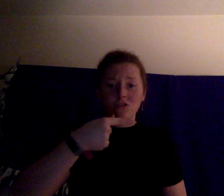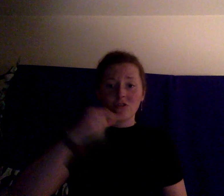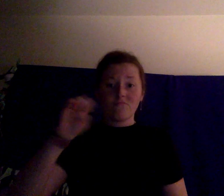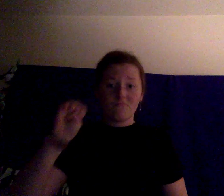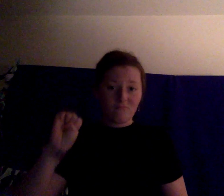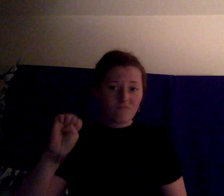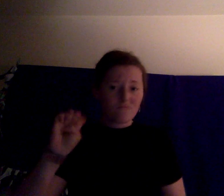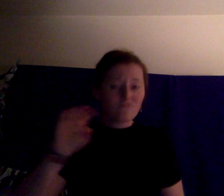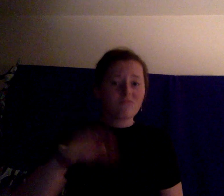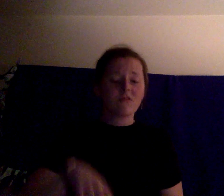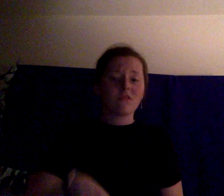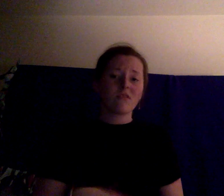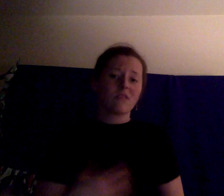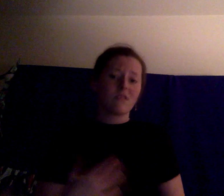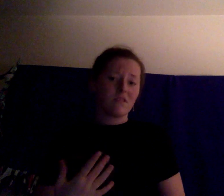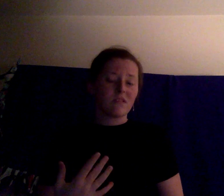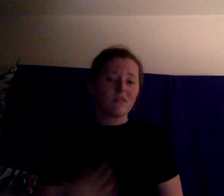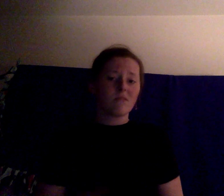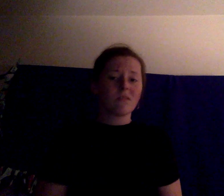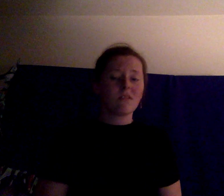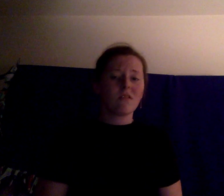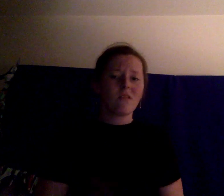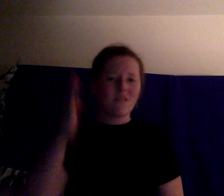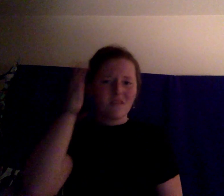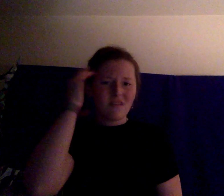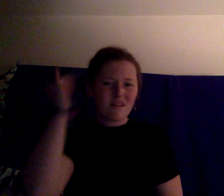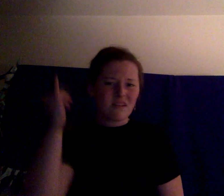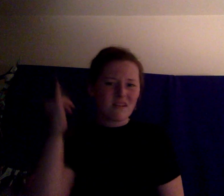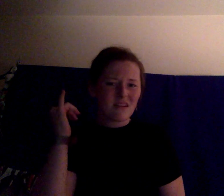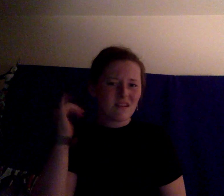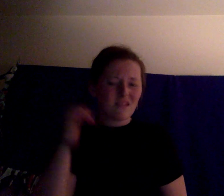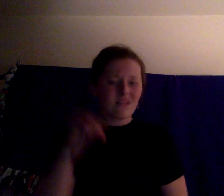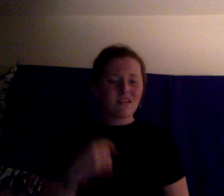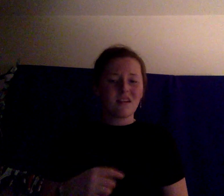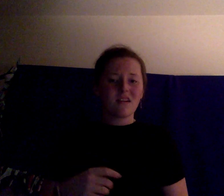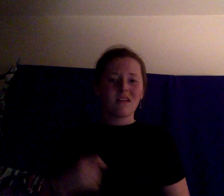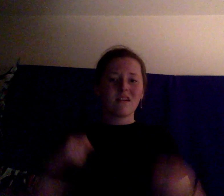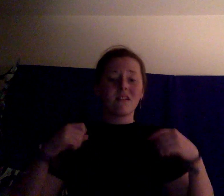The end.